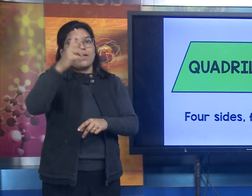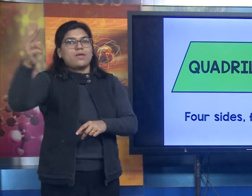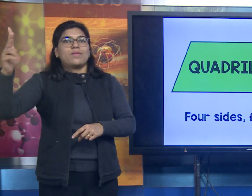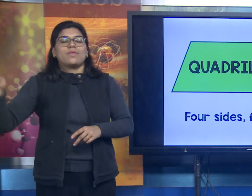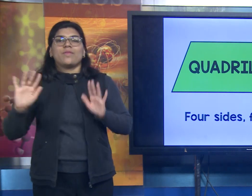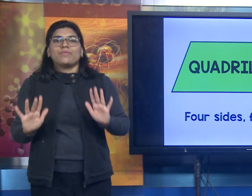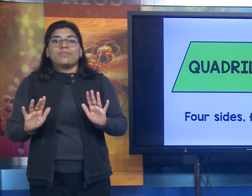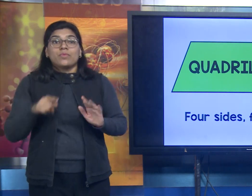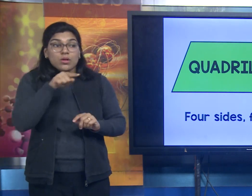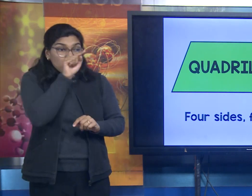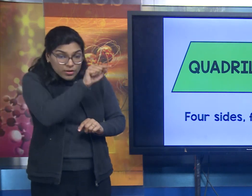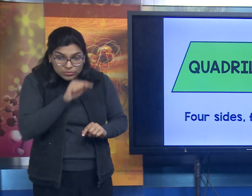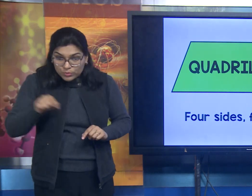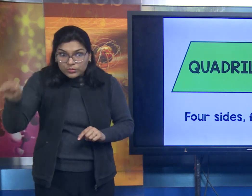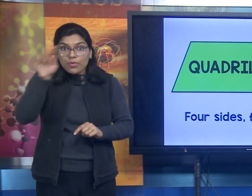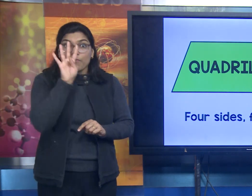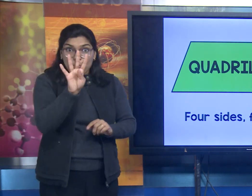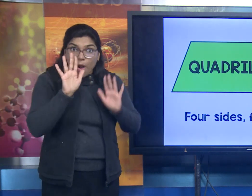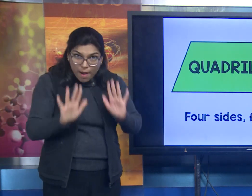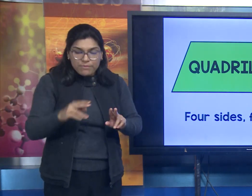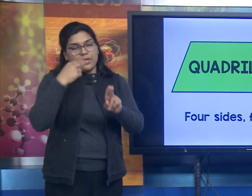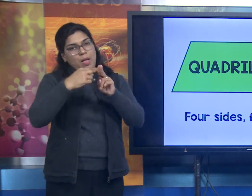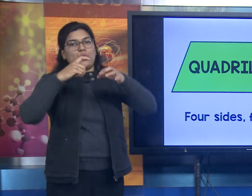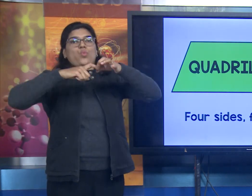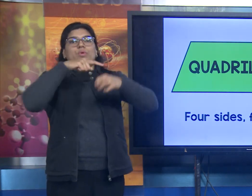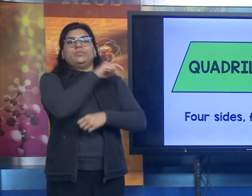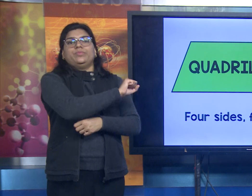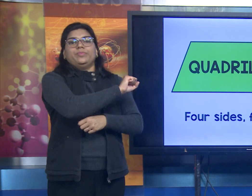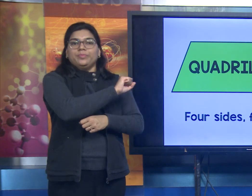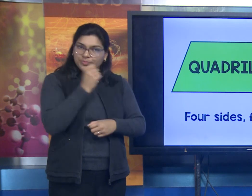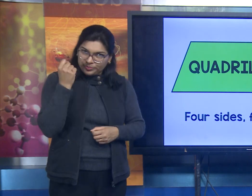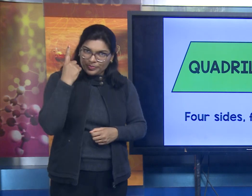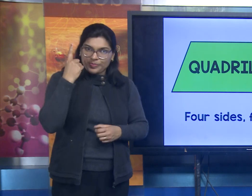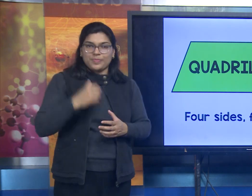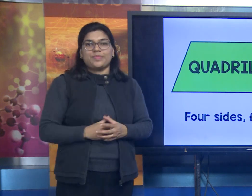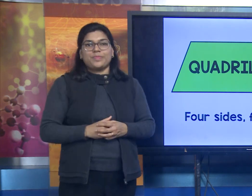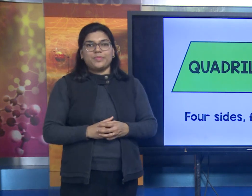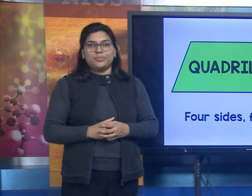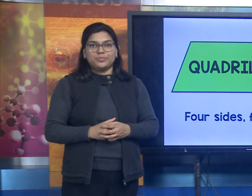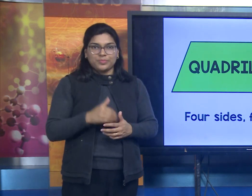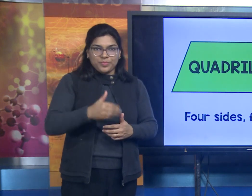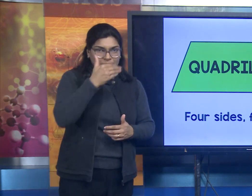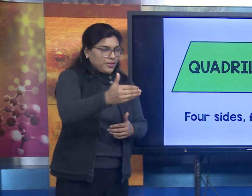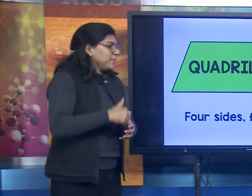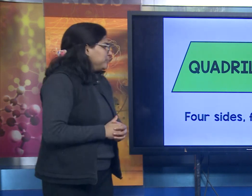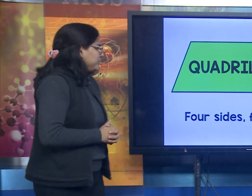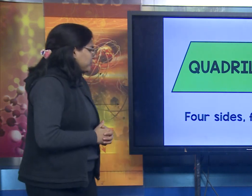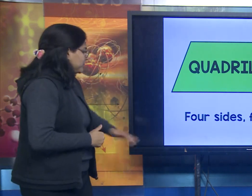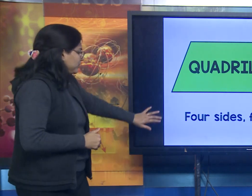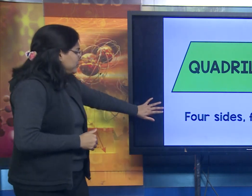has four lines. It can have many shapes, but sides are four. Let us move